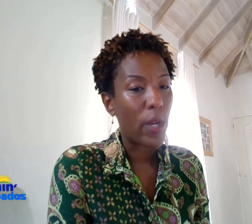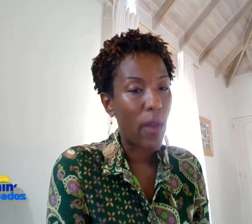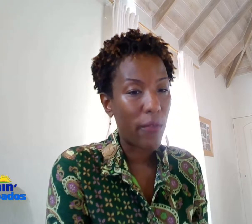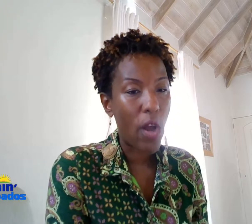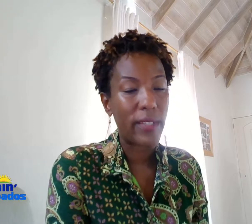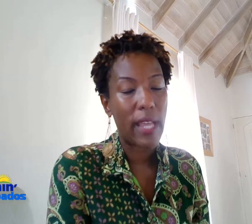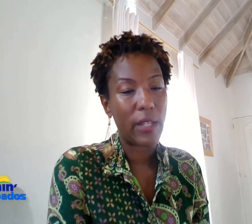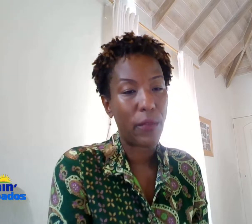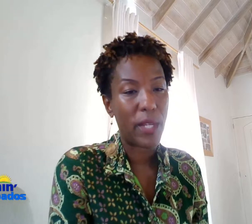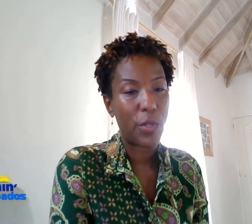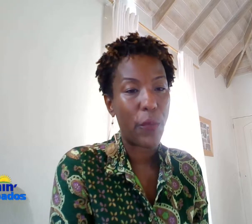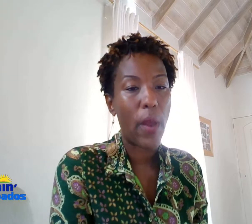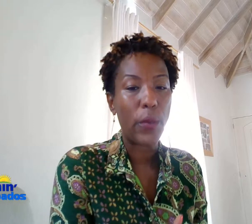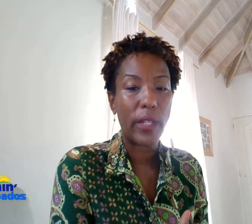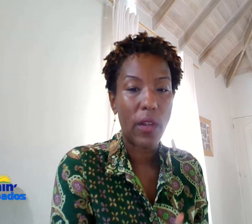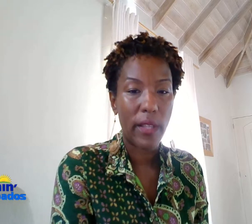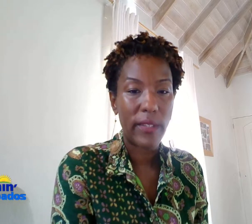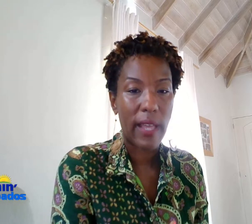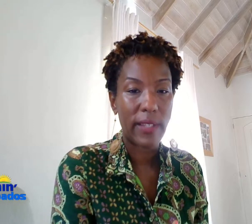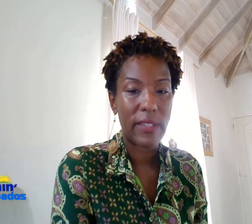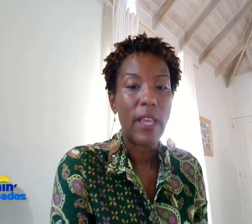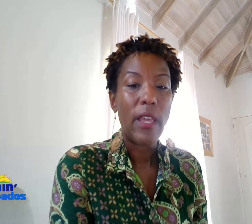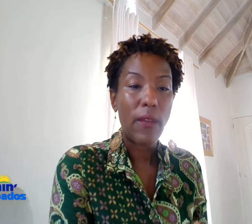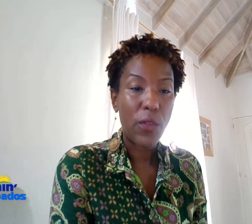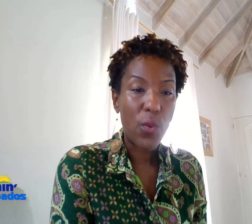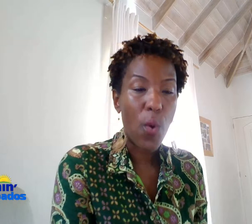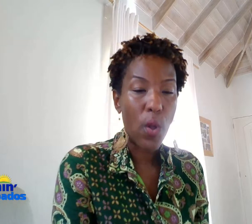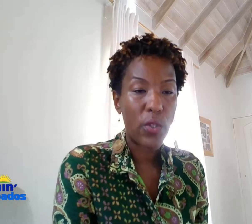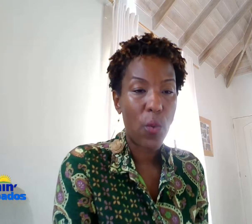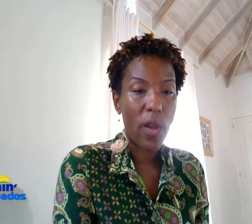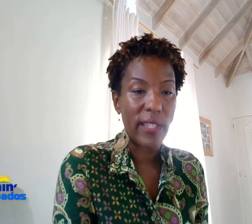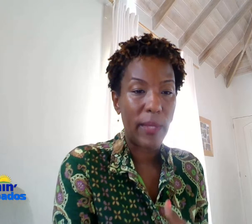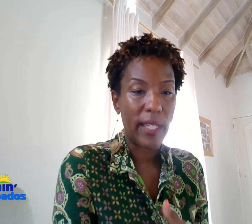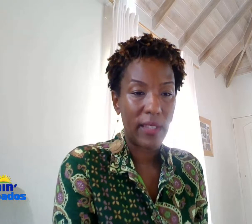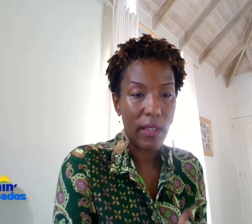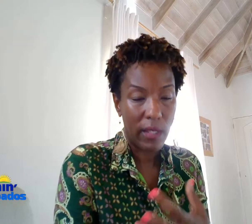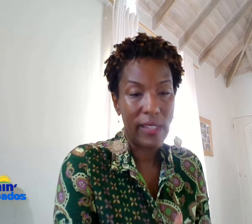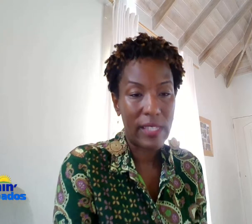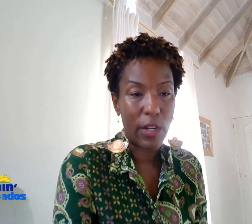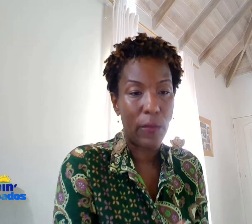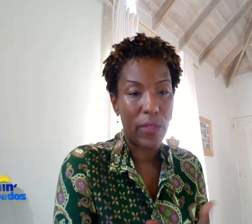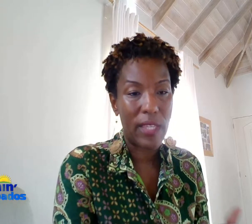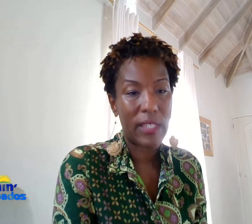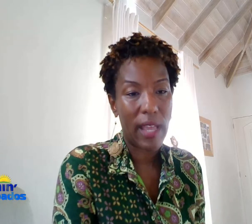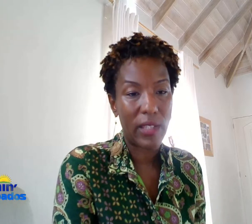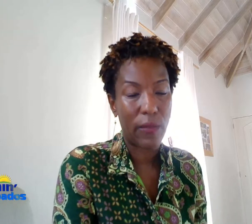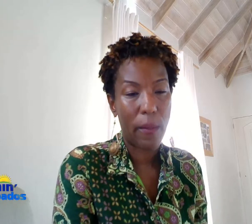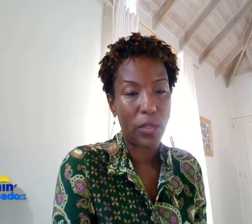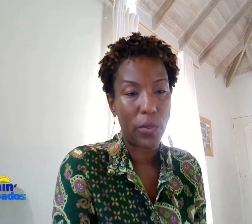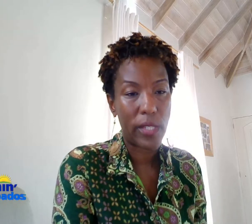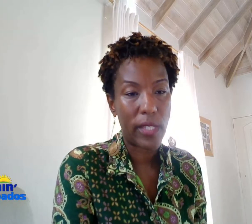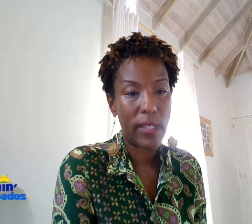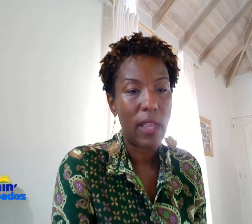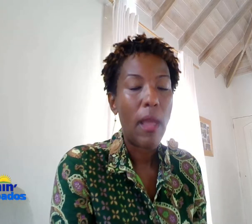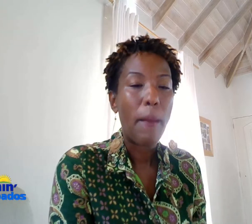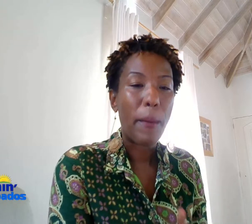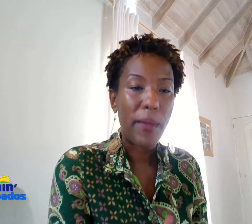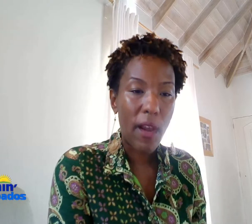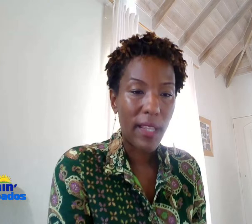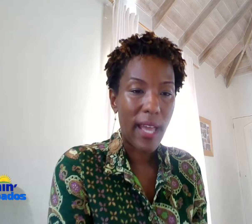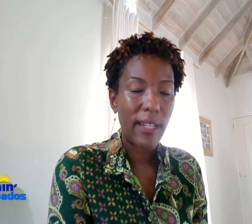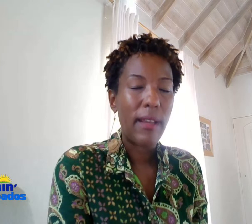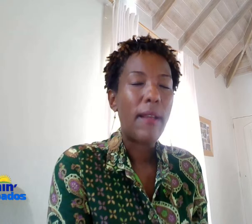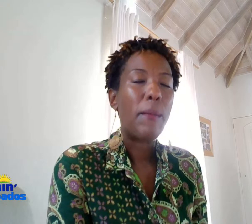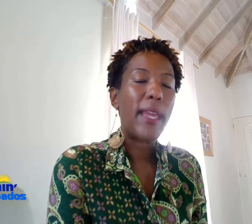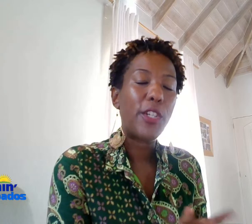caribbean.unwomen.org, where you have contact information for how you can contact us if you also want to be considered for these kinds of opportunities.